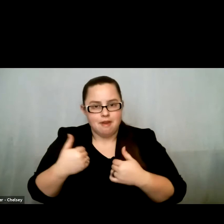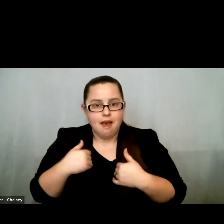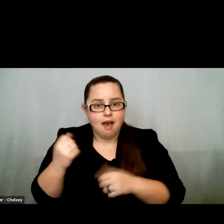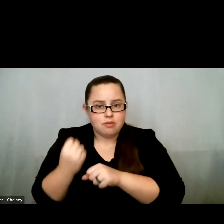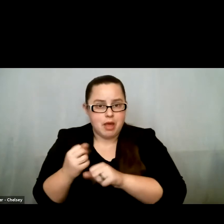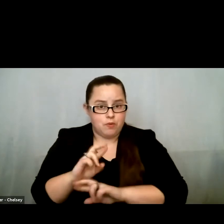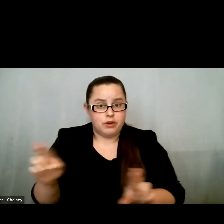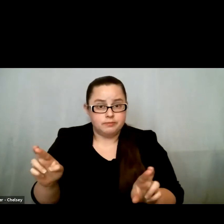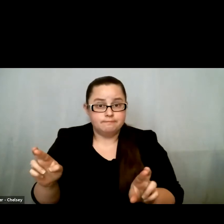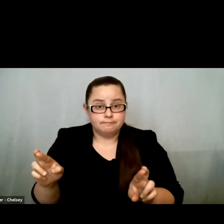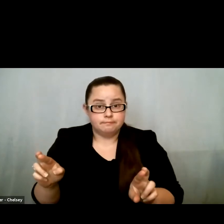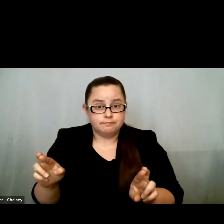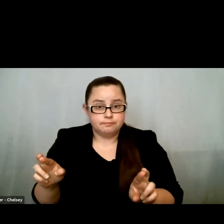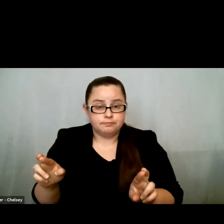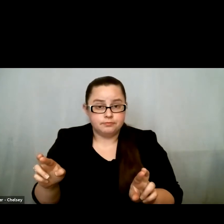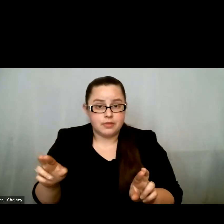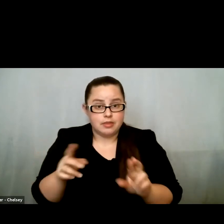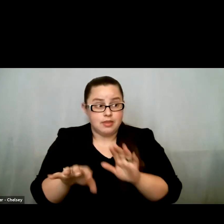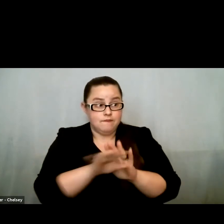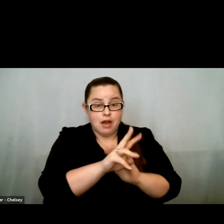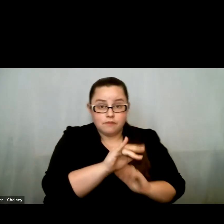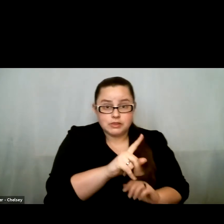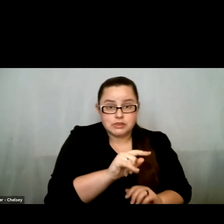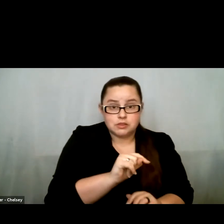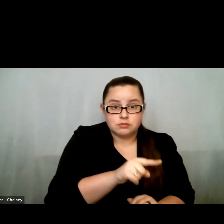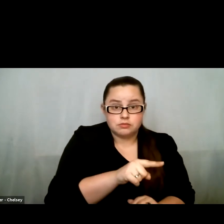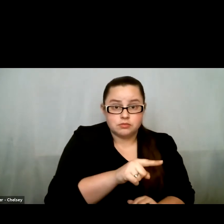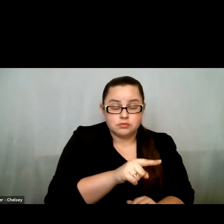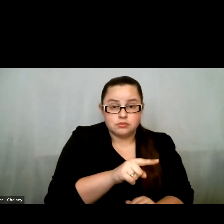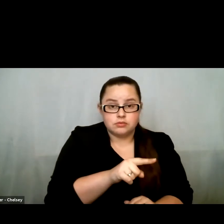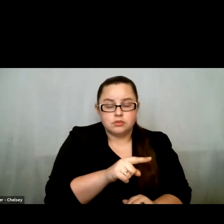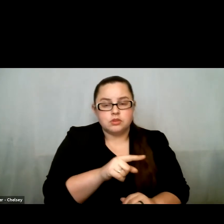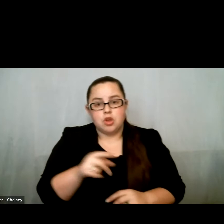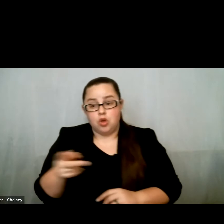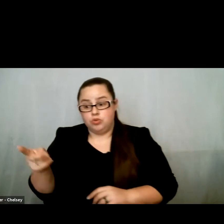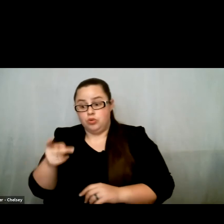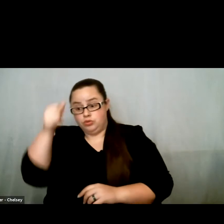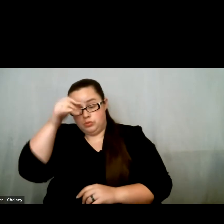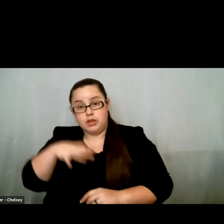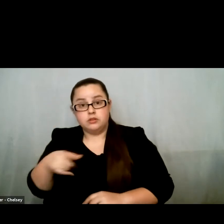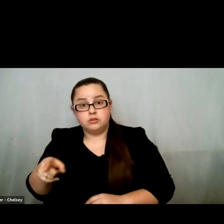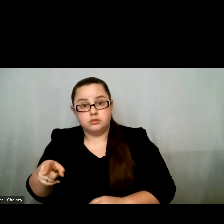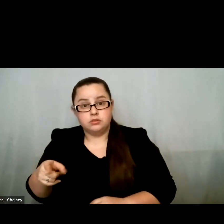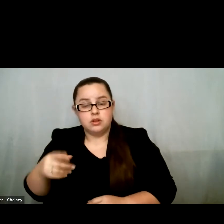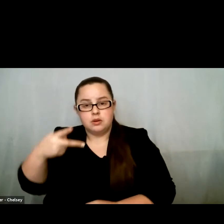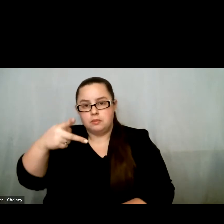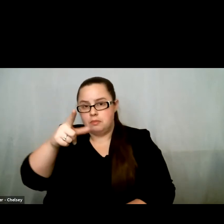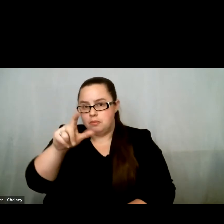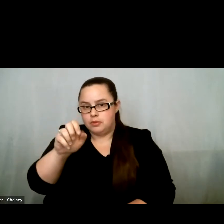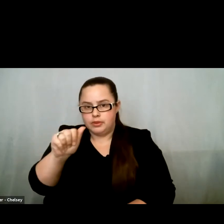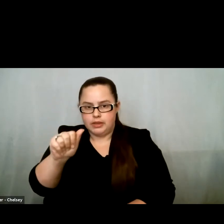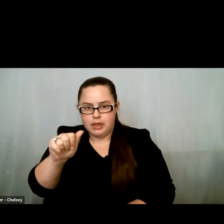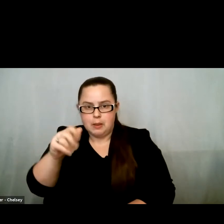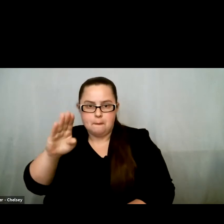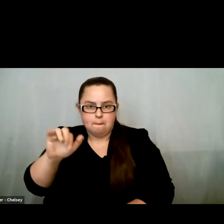them. They found them. Well, the two men had a plea bargain. They